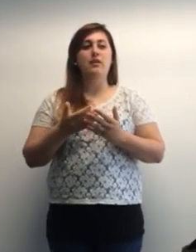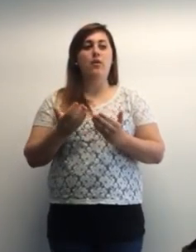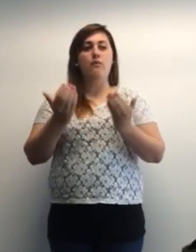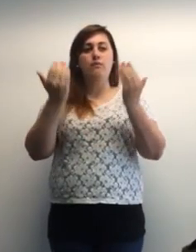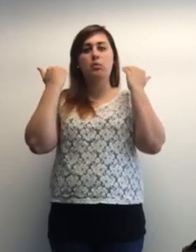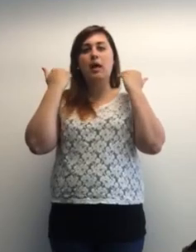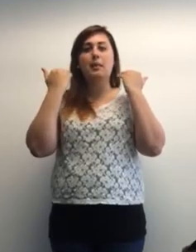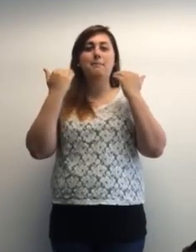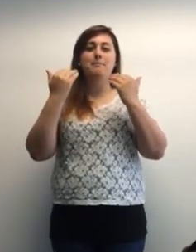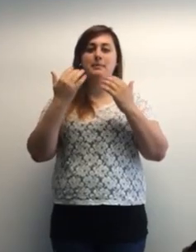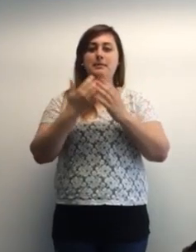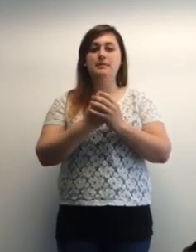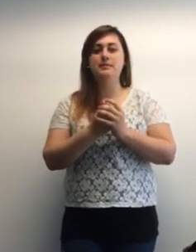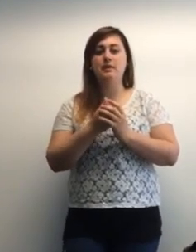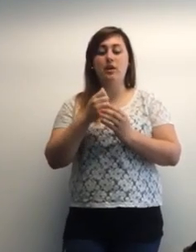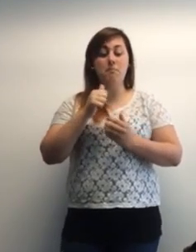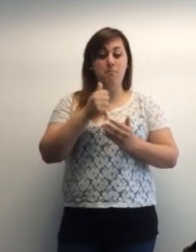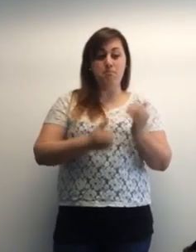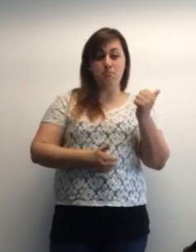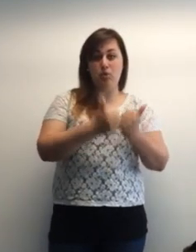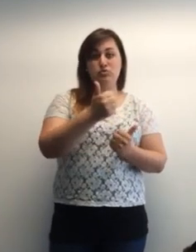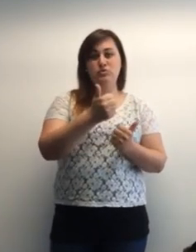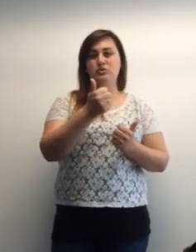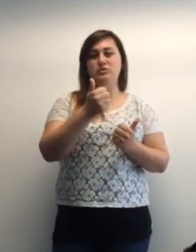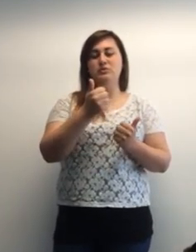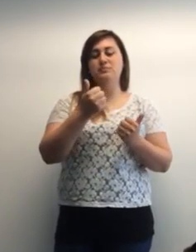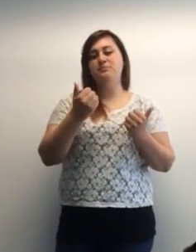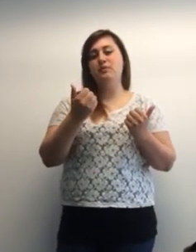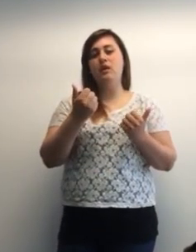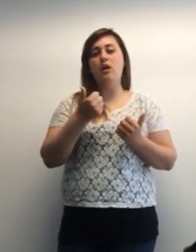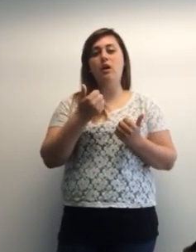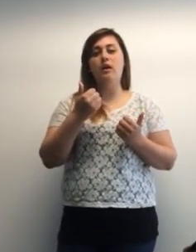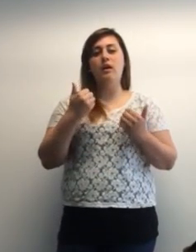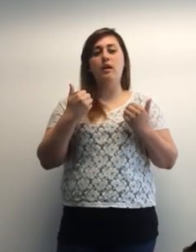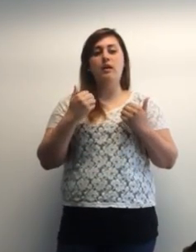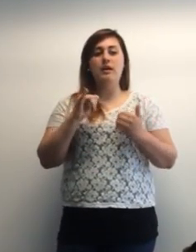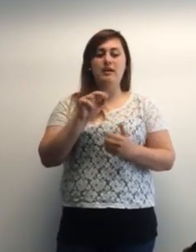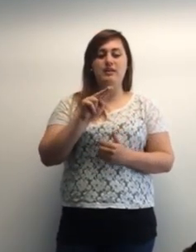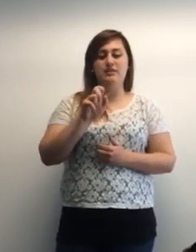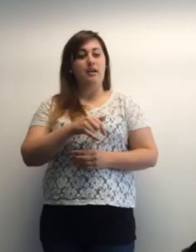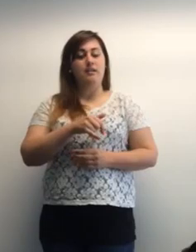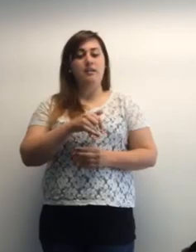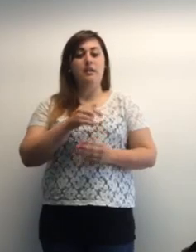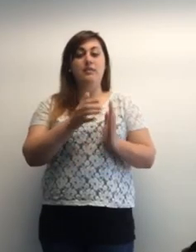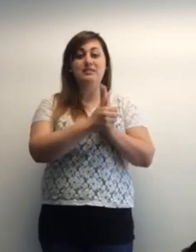Absolutely. That goes hand in hand with self-confidence again. You have to remember, and professionalism, you have to remember